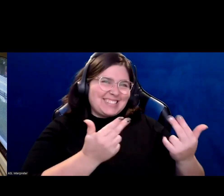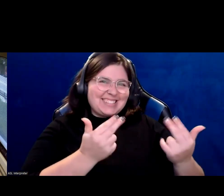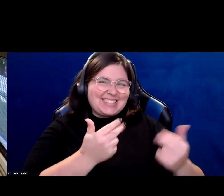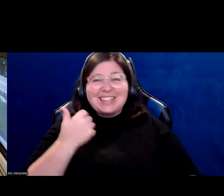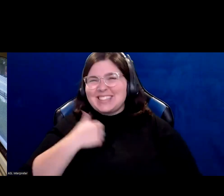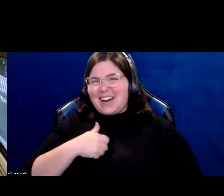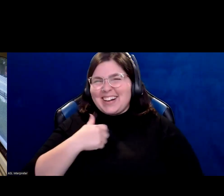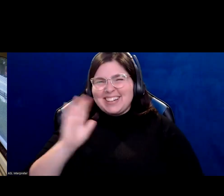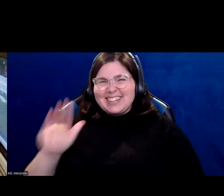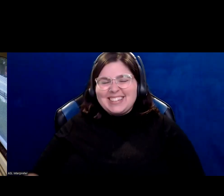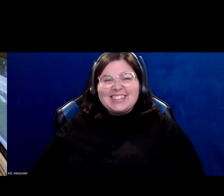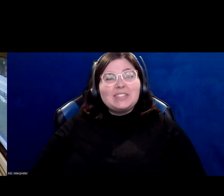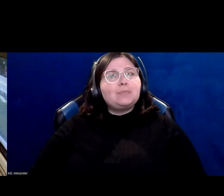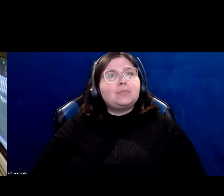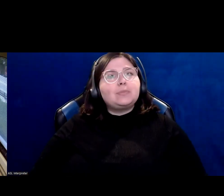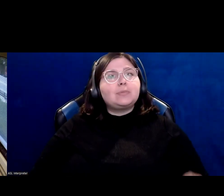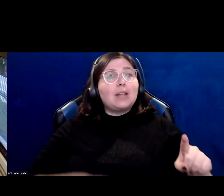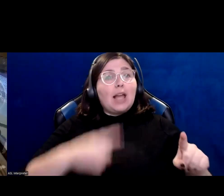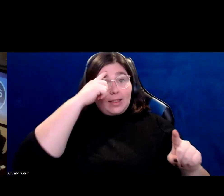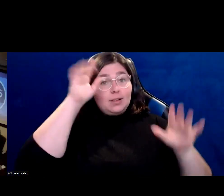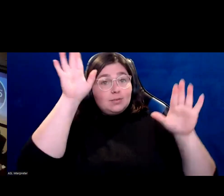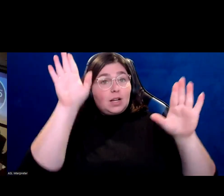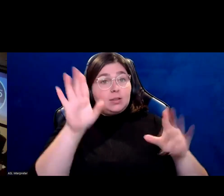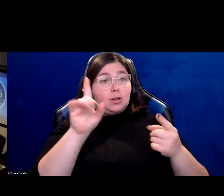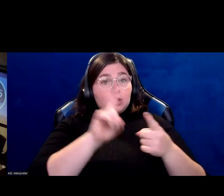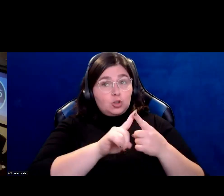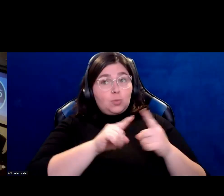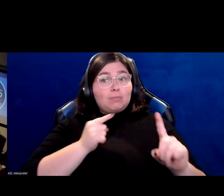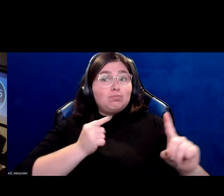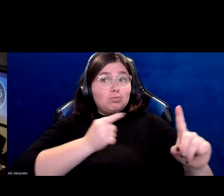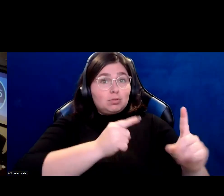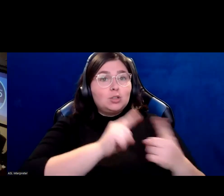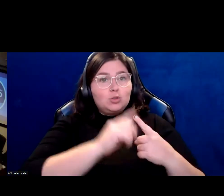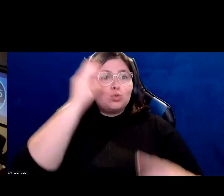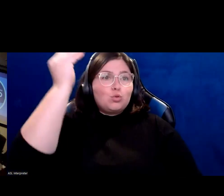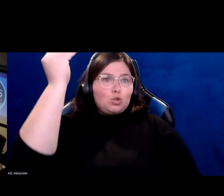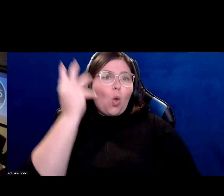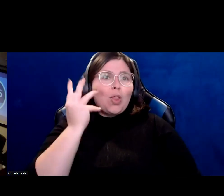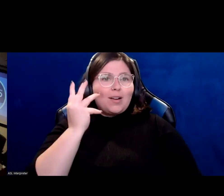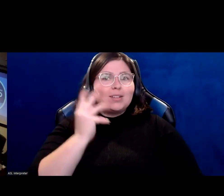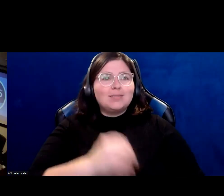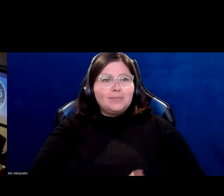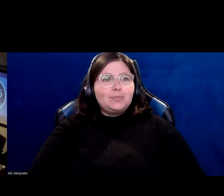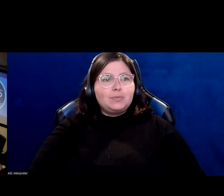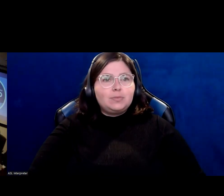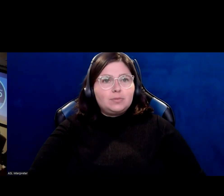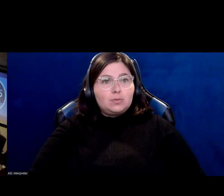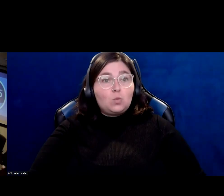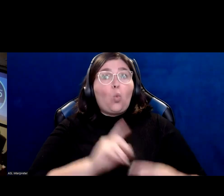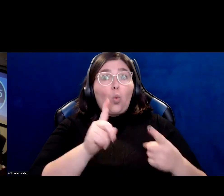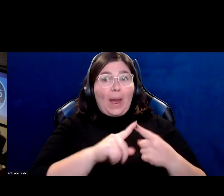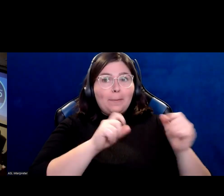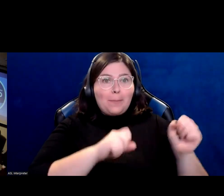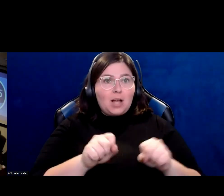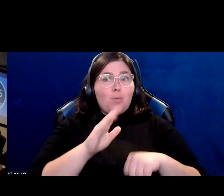Sorry. I think it's terrific to be moving towards solar when possible in